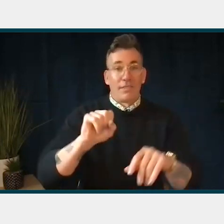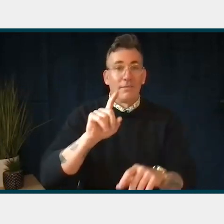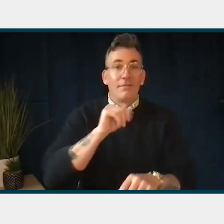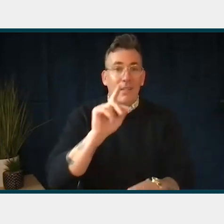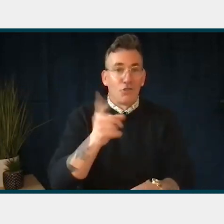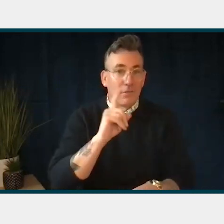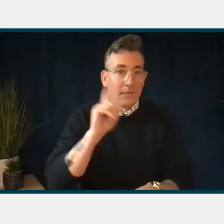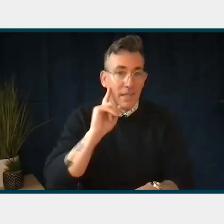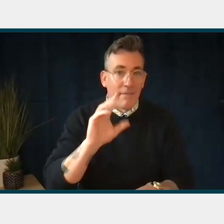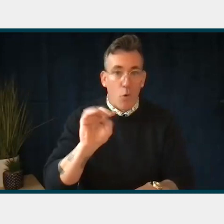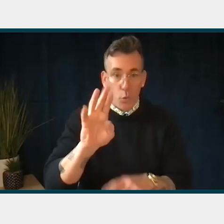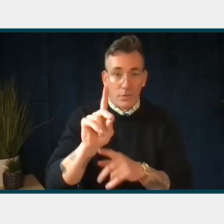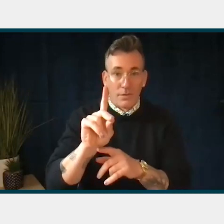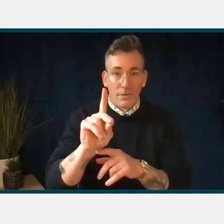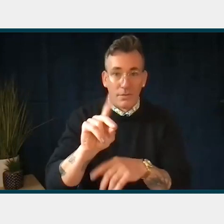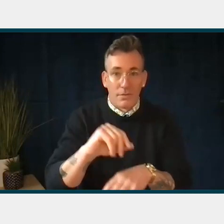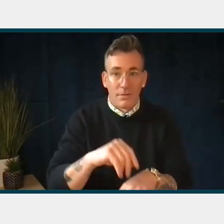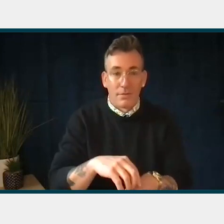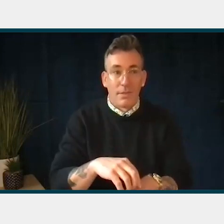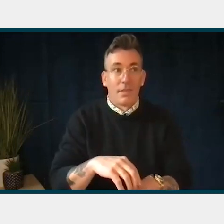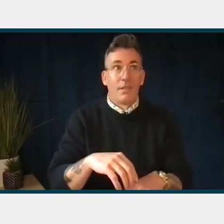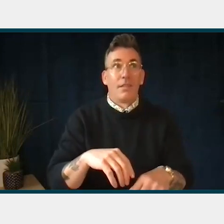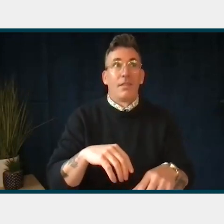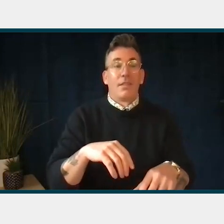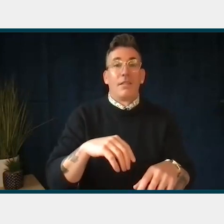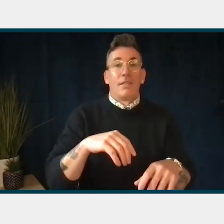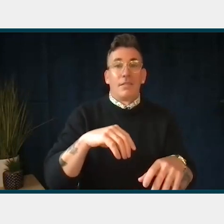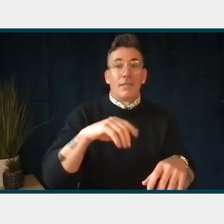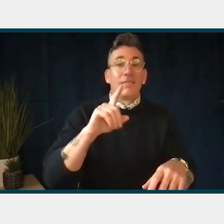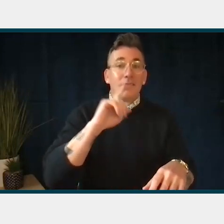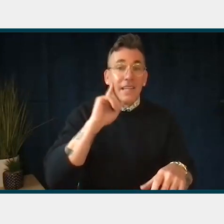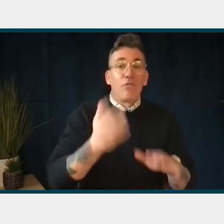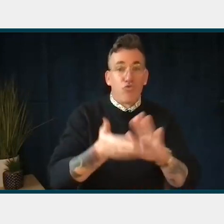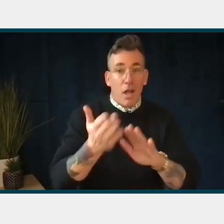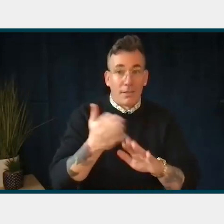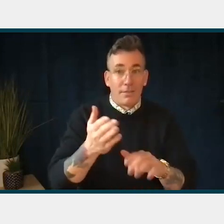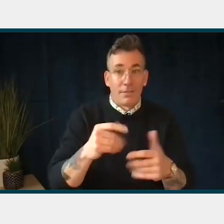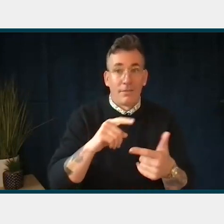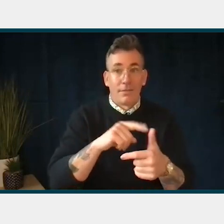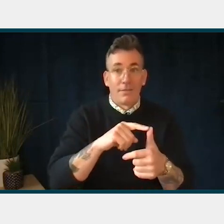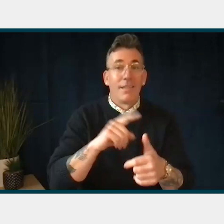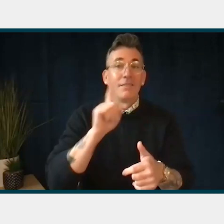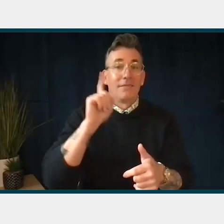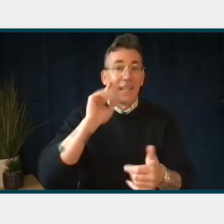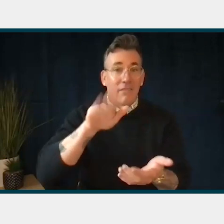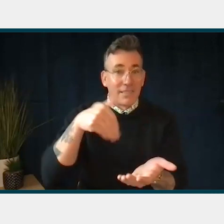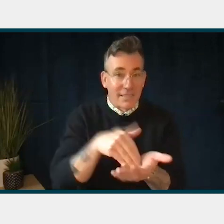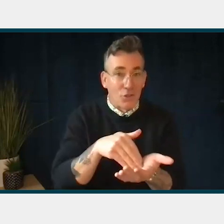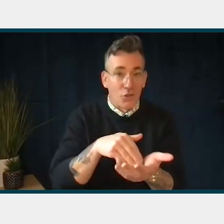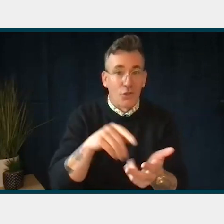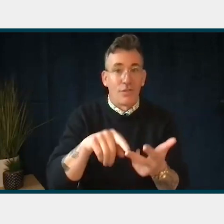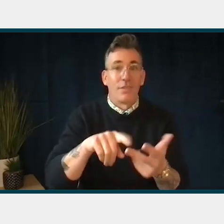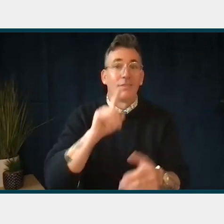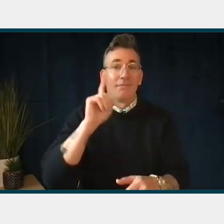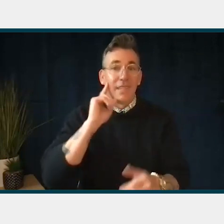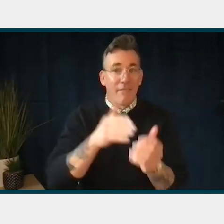is, but Mozzeria is not just deaf-owned, but it is also deaf-owned